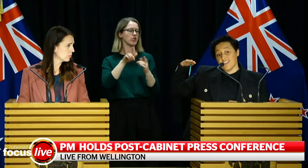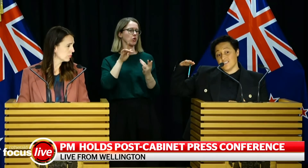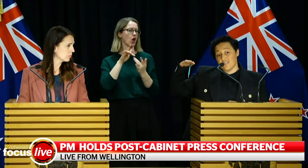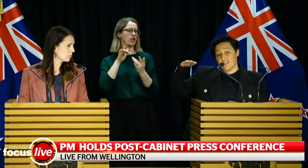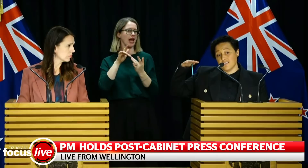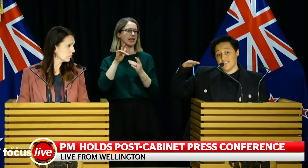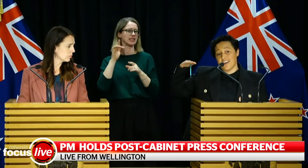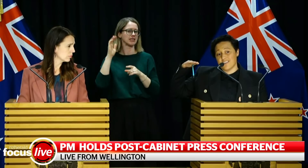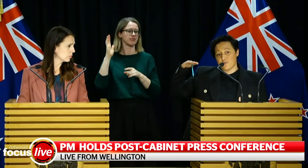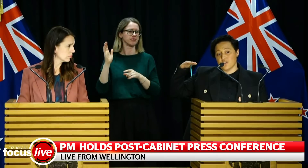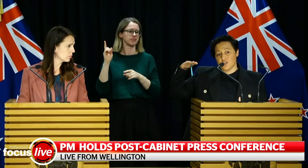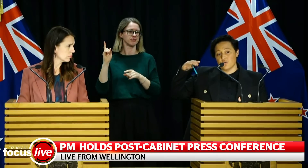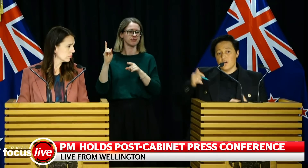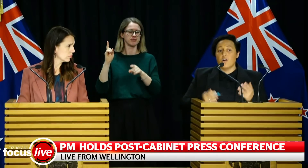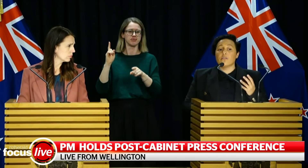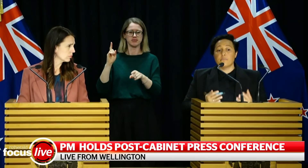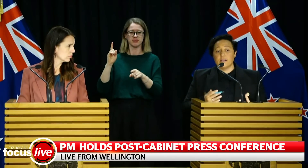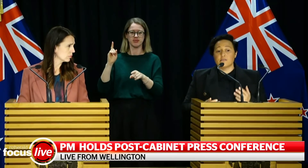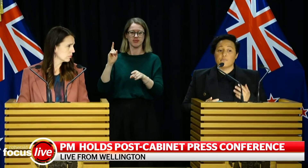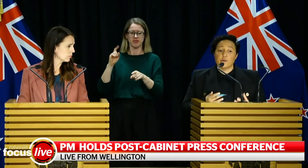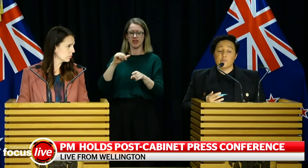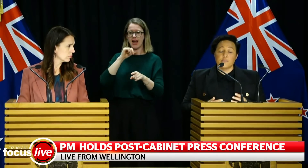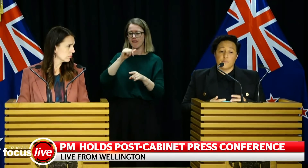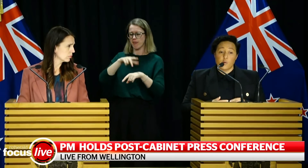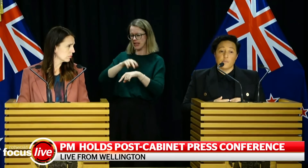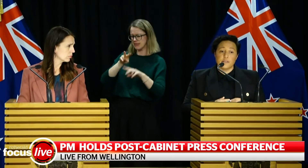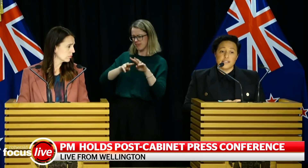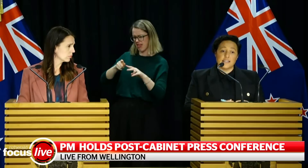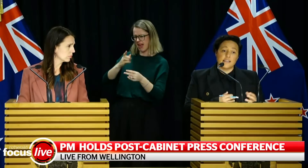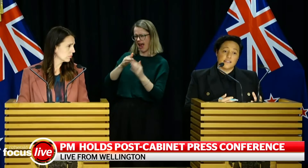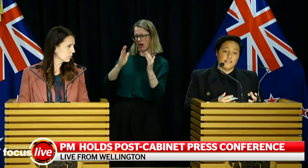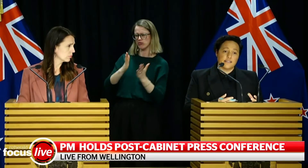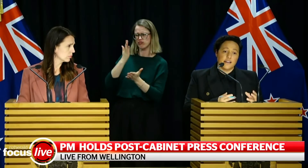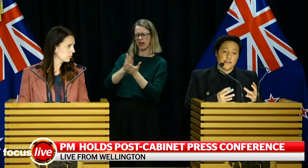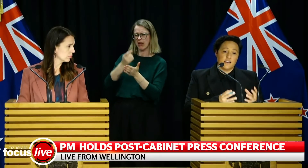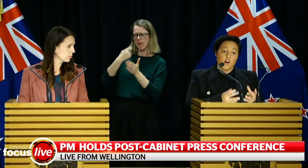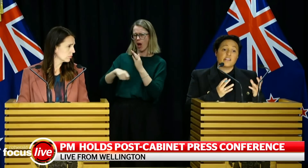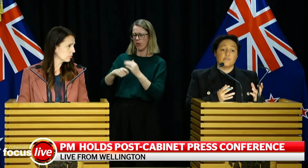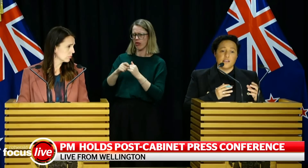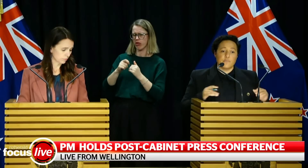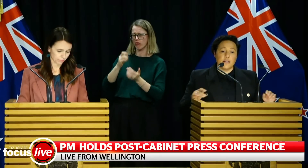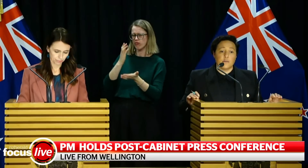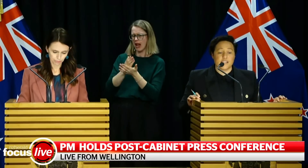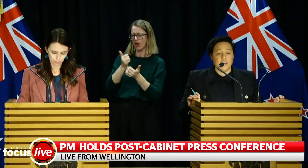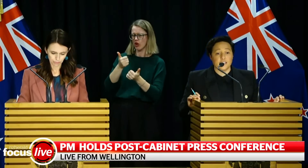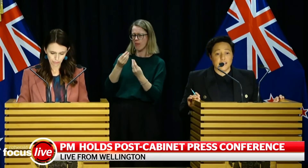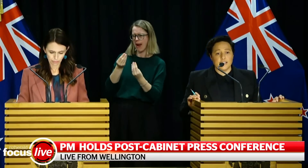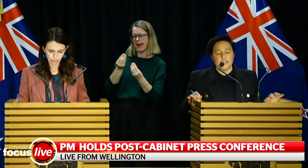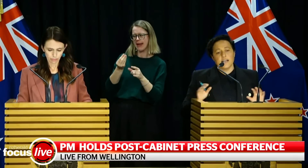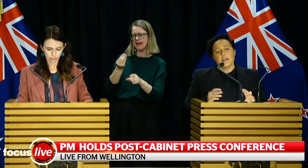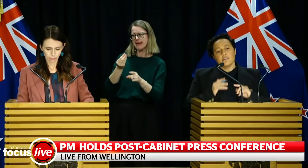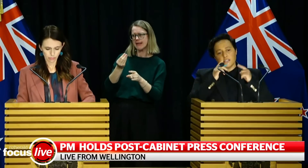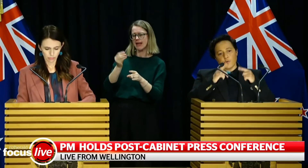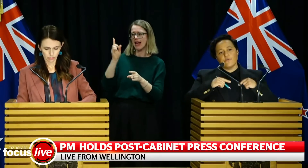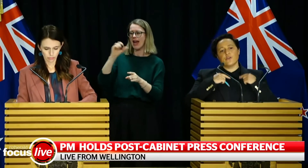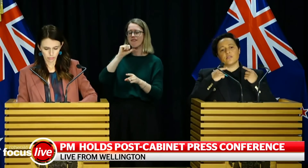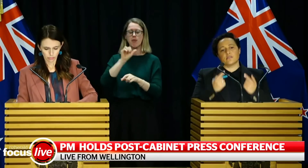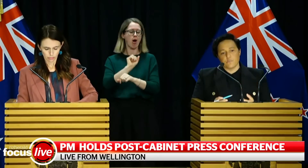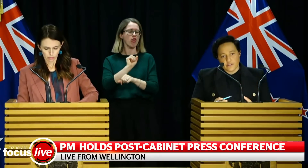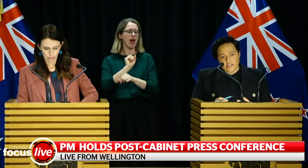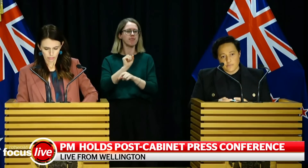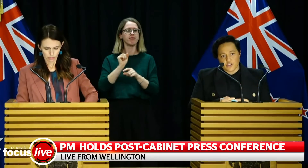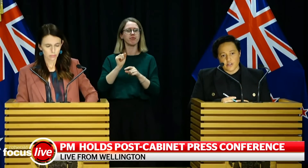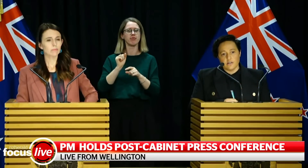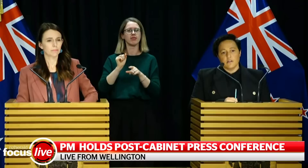that secondary threshold on the balance of probability that these items have been obtained illegally. This